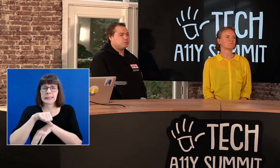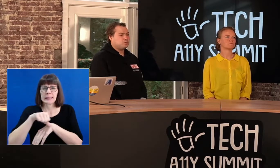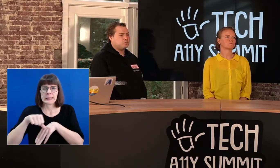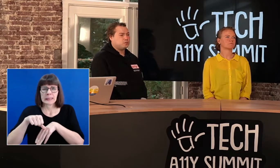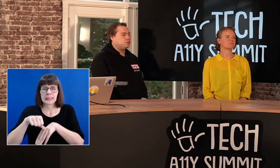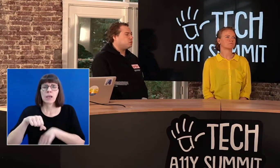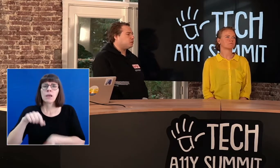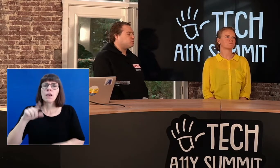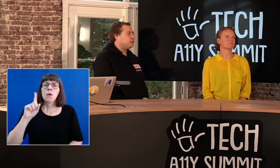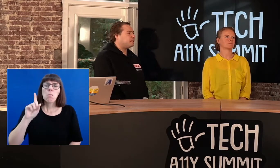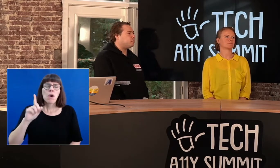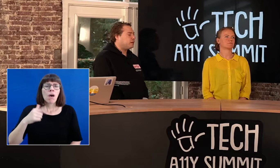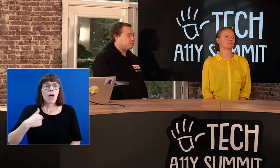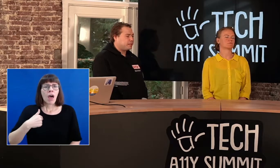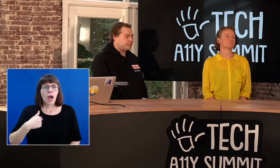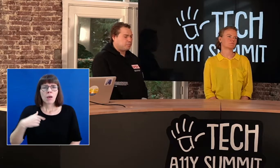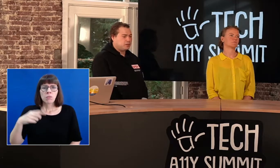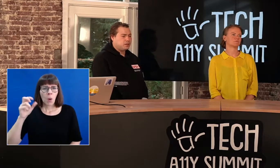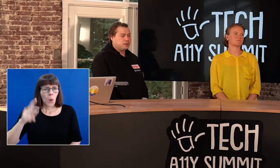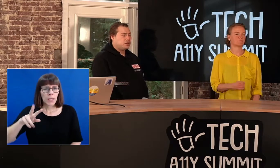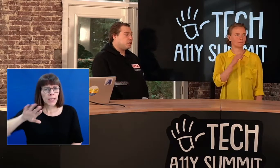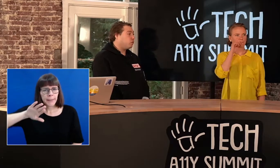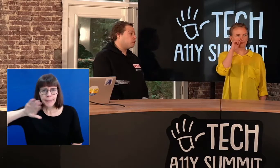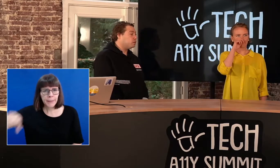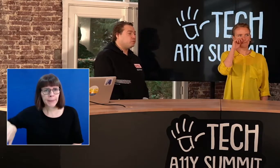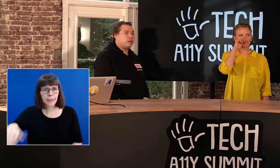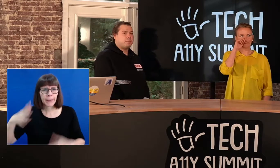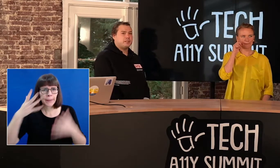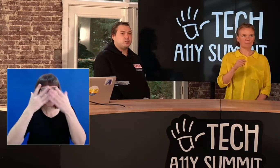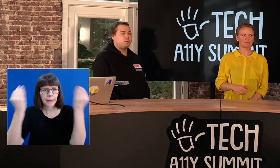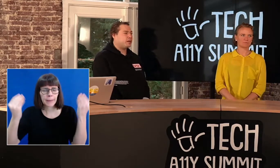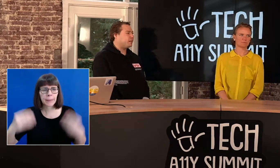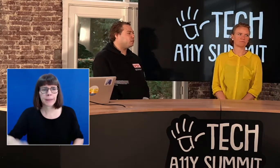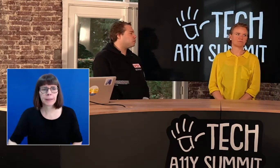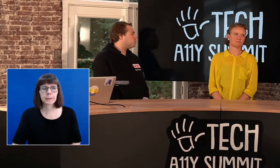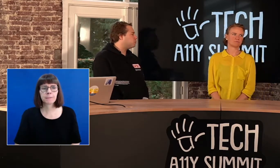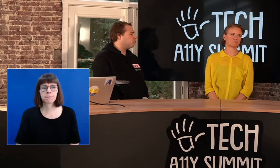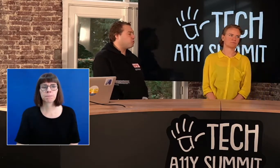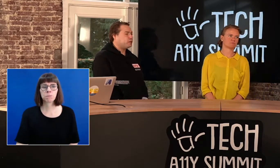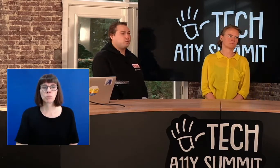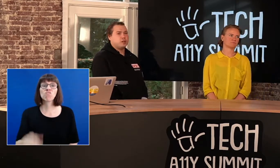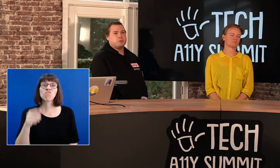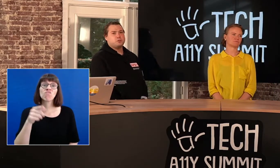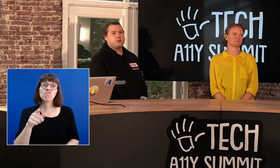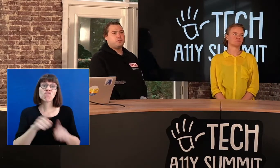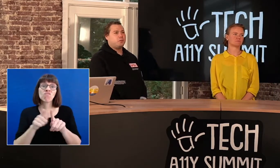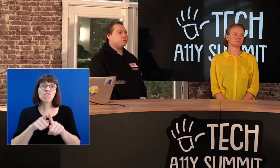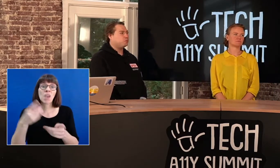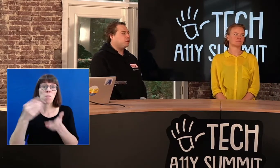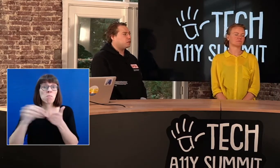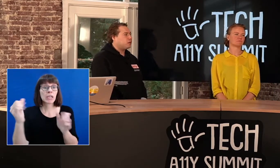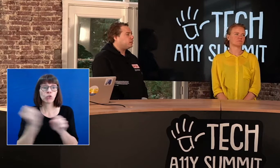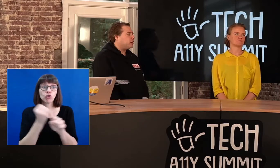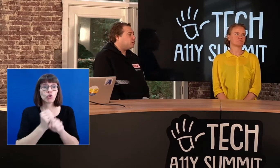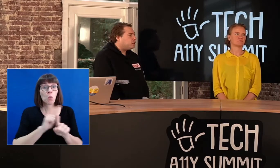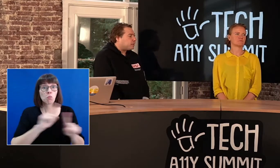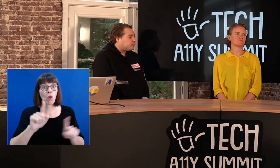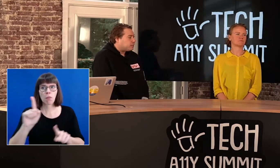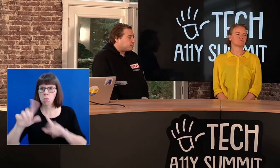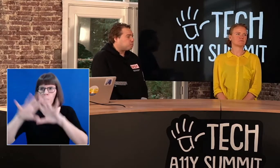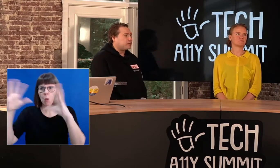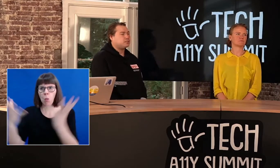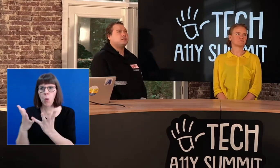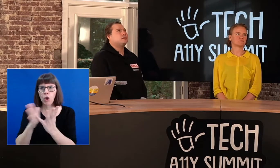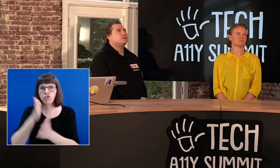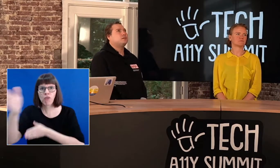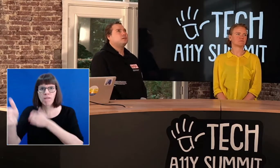them, to let it behind. For example, you are not doing a paid job, you cannot going to work, but you travel around the world. I heard that